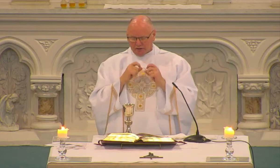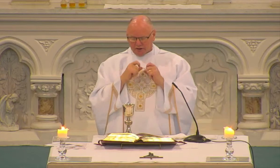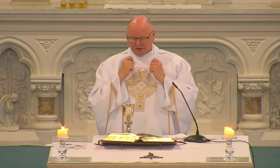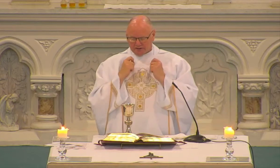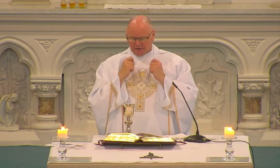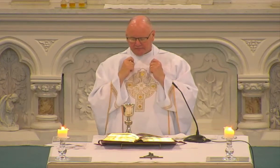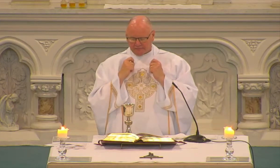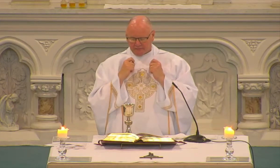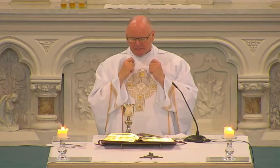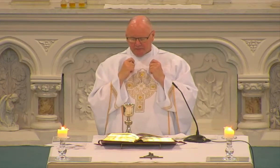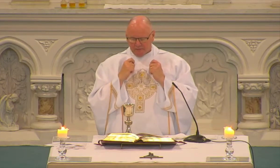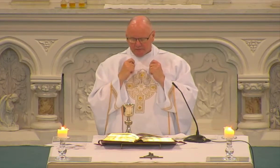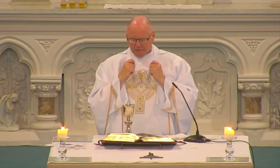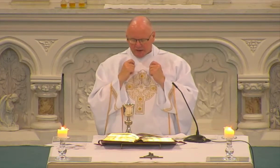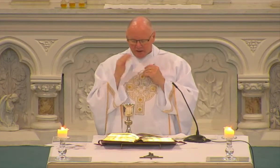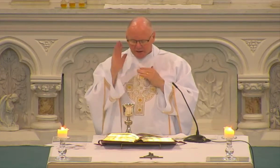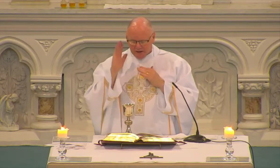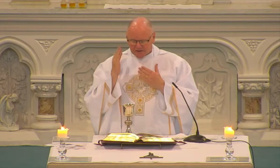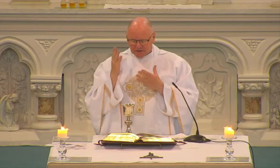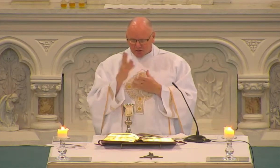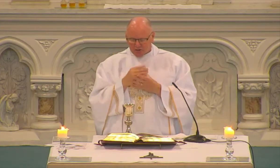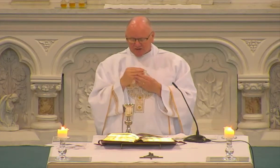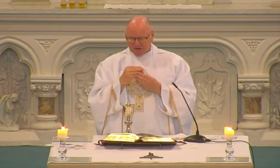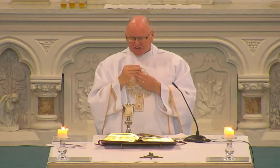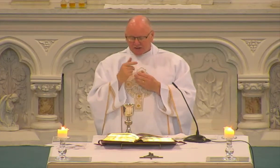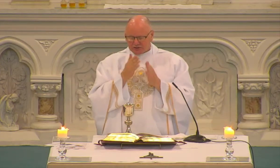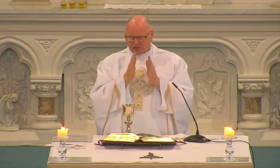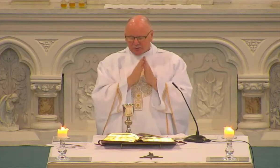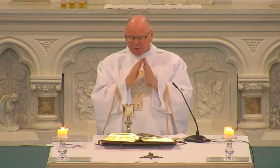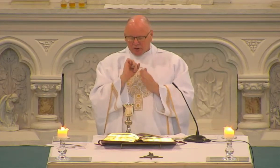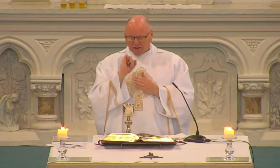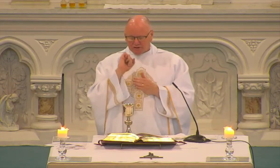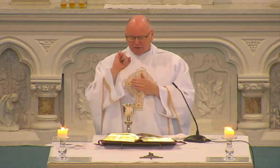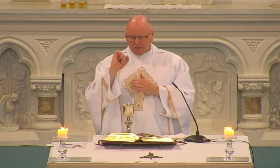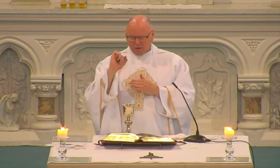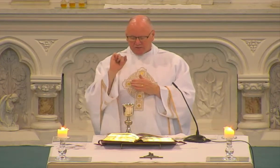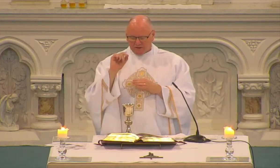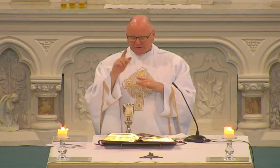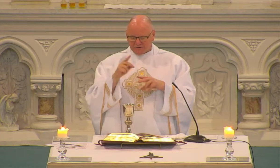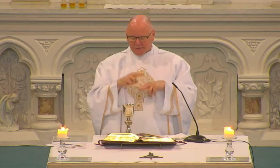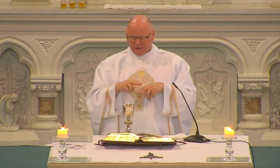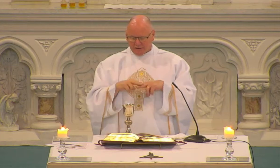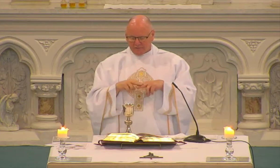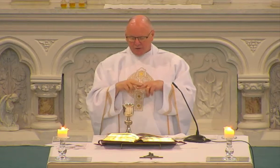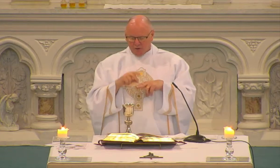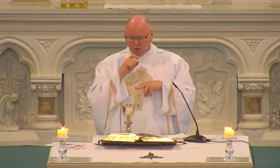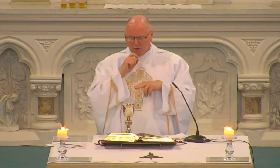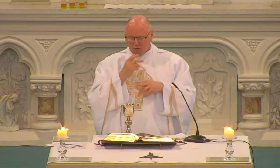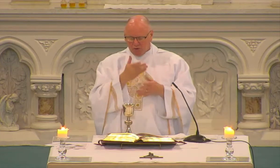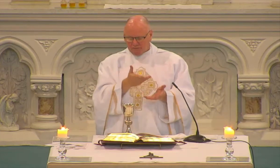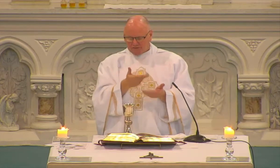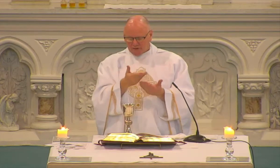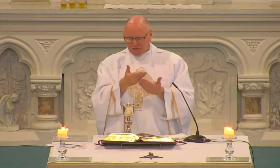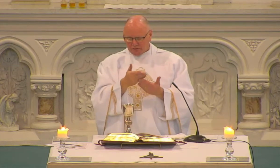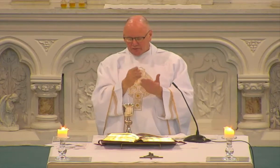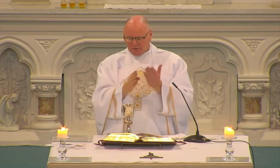clergy. Listen graciously to the prayers of this family, whom you have summoned before